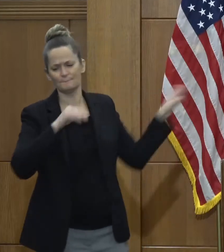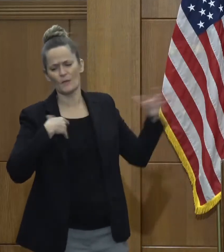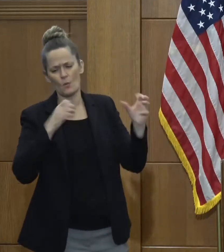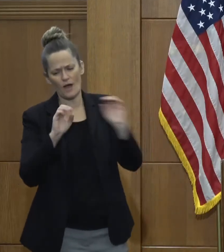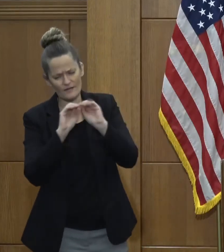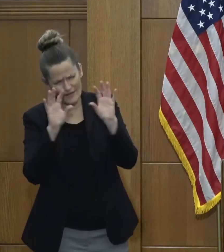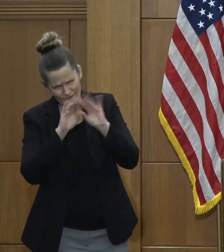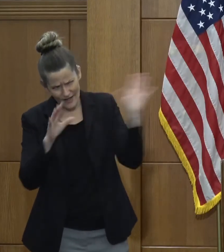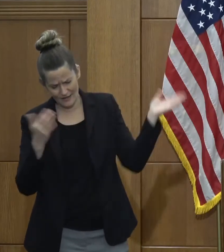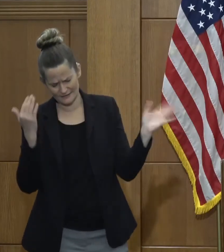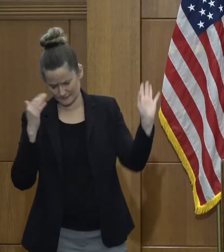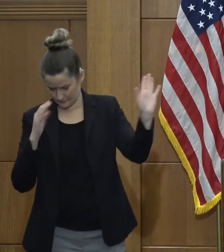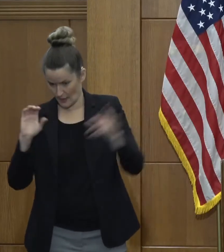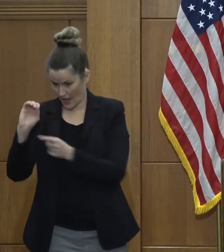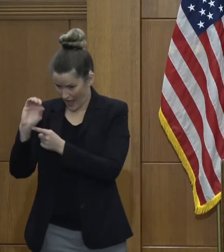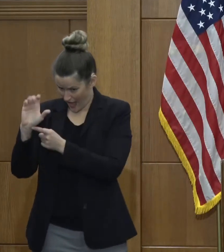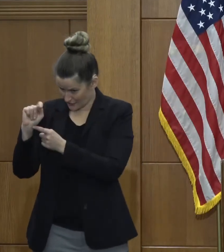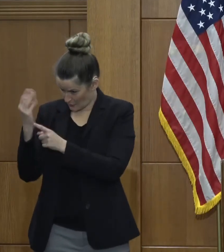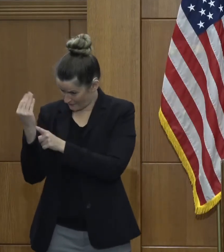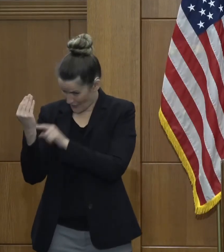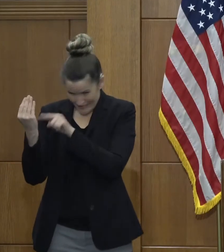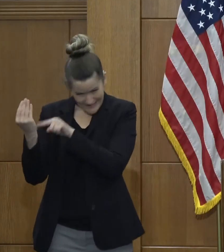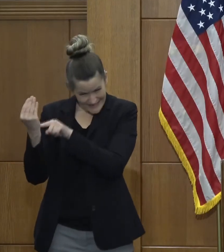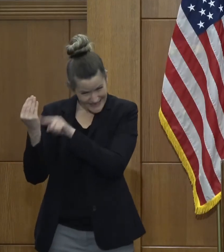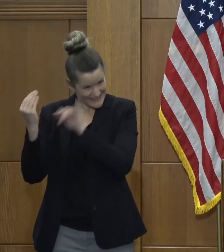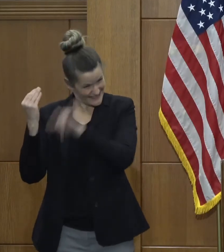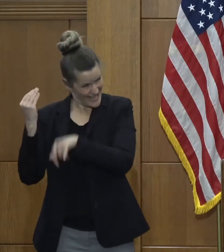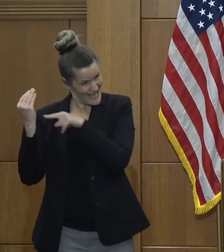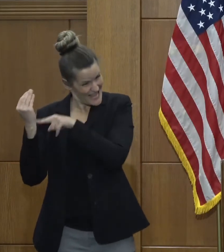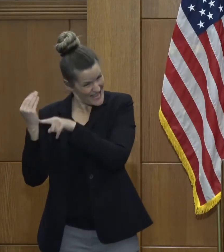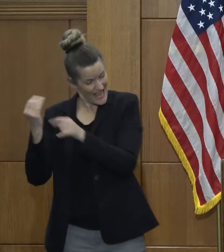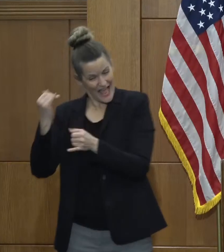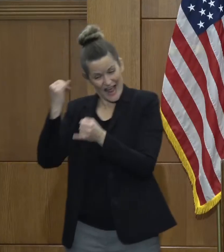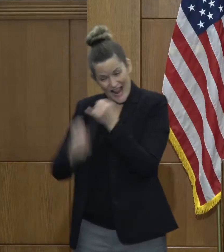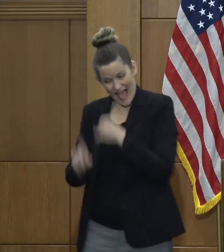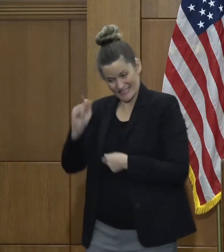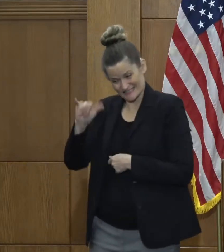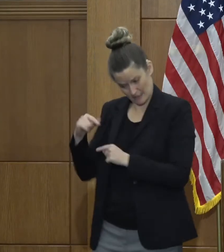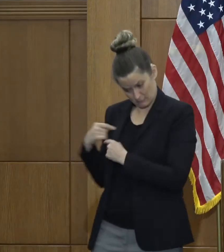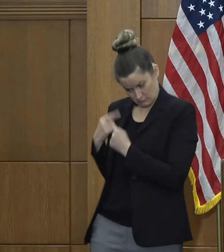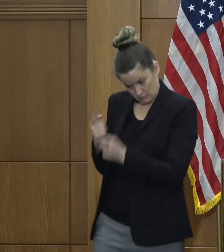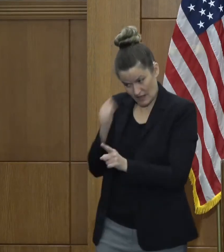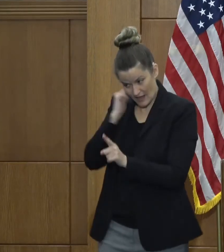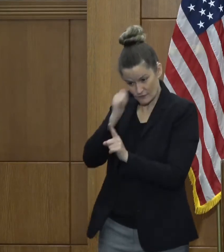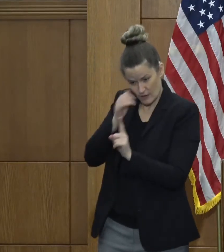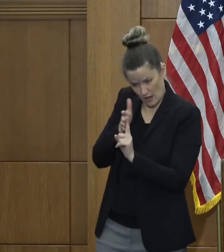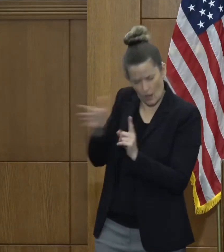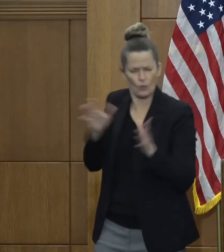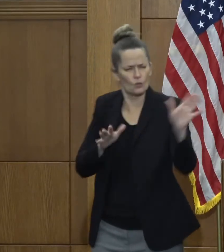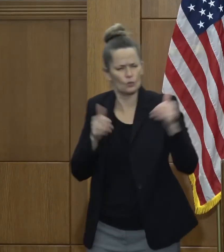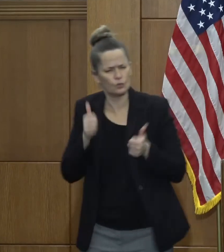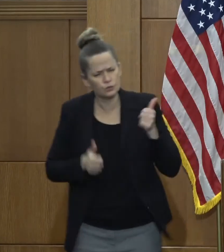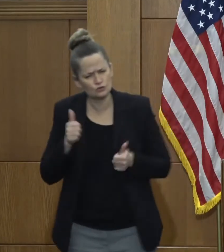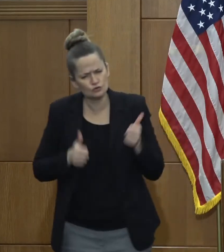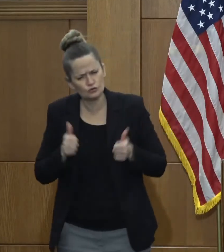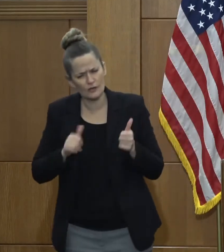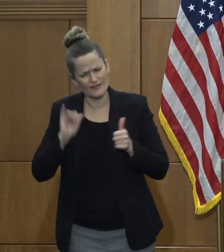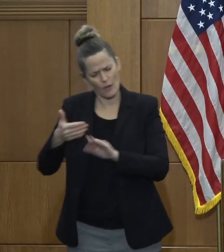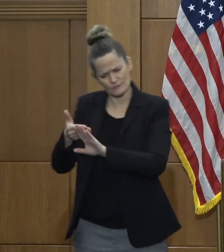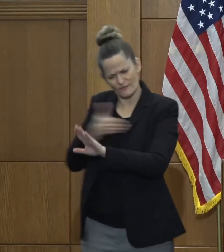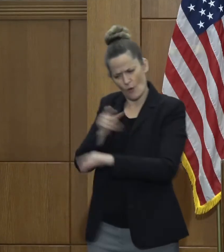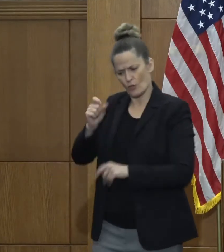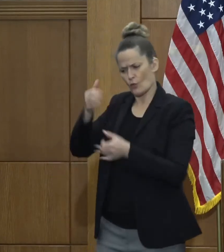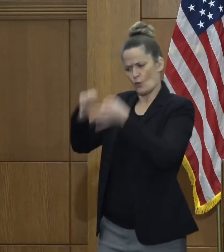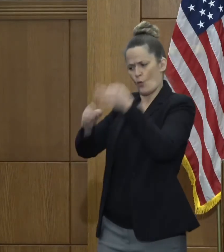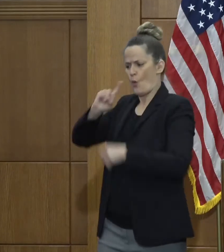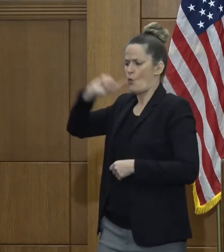day of that daily purge, if my memory serves me correct, that was before the court order paused it, and there's obviously been